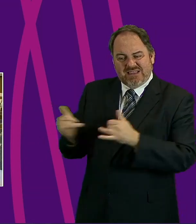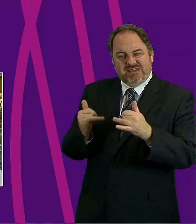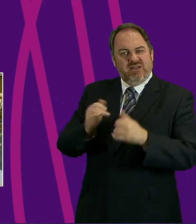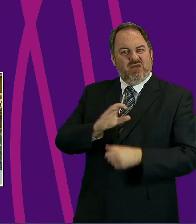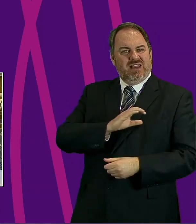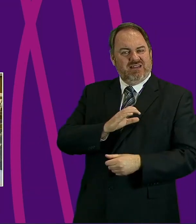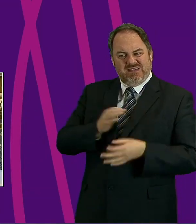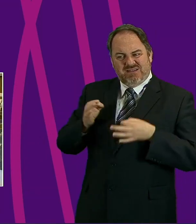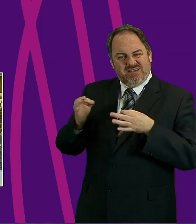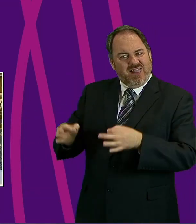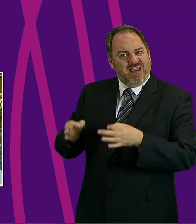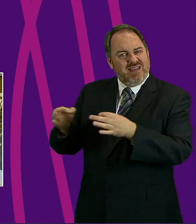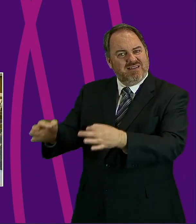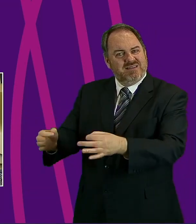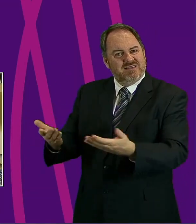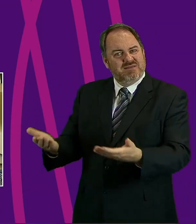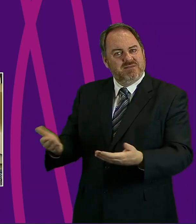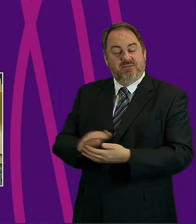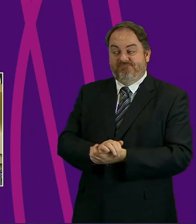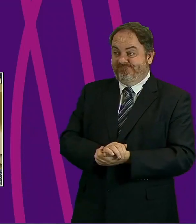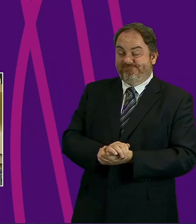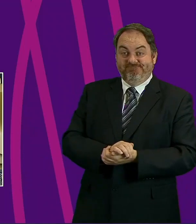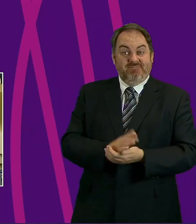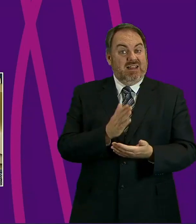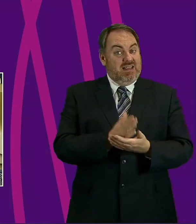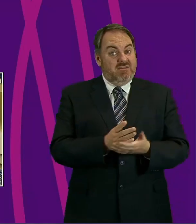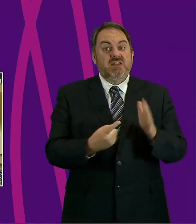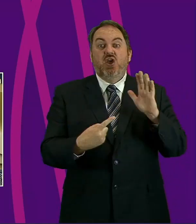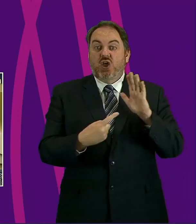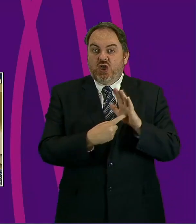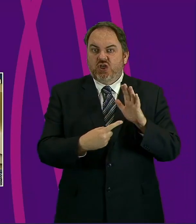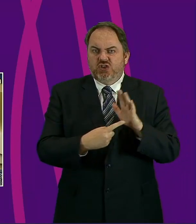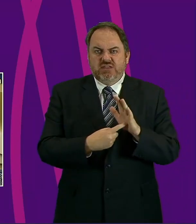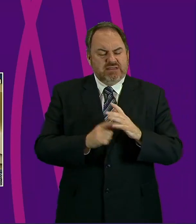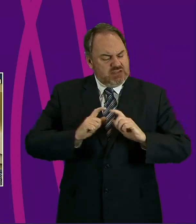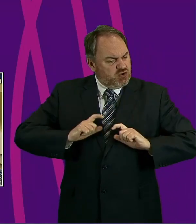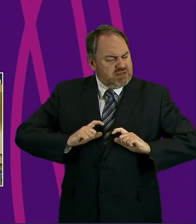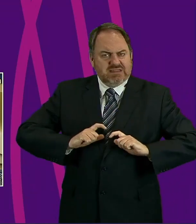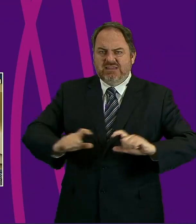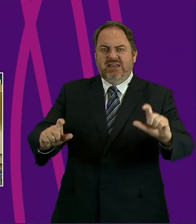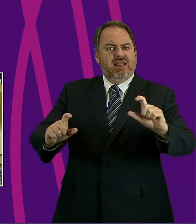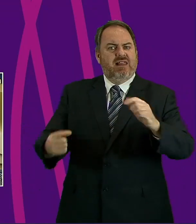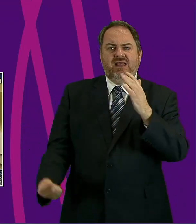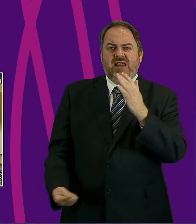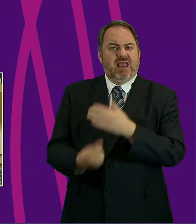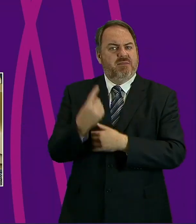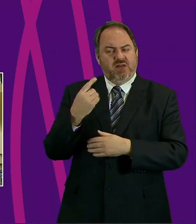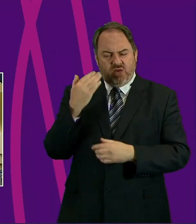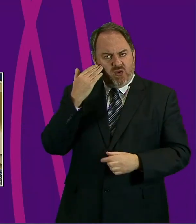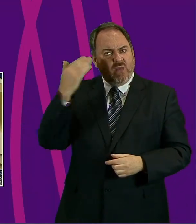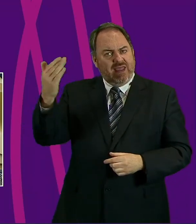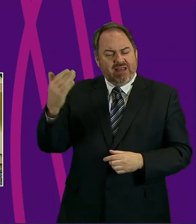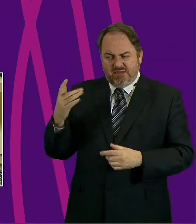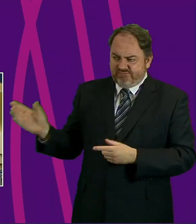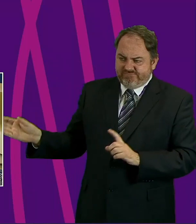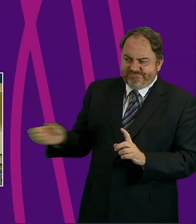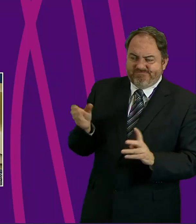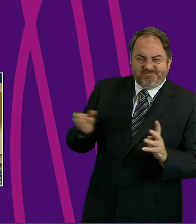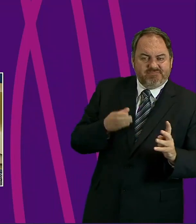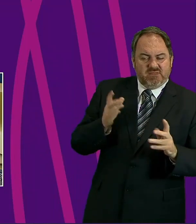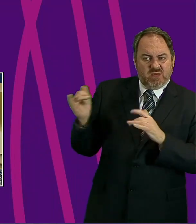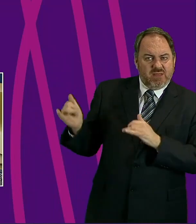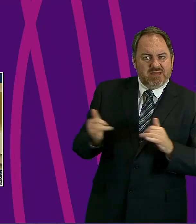Minister. If something is urgent, it should be going ahead, and I and the Health Secretary have made that clear. But there will be clinical judgments that have